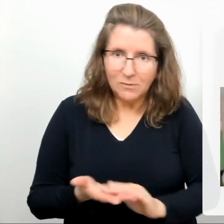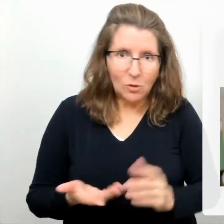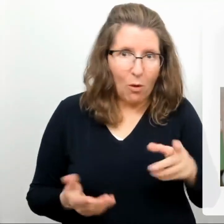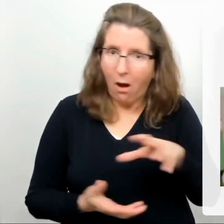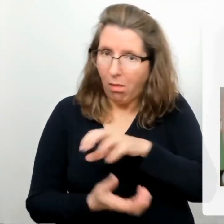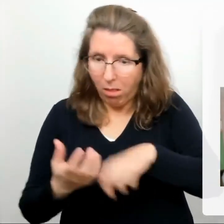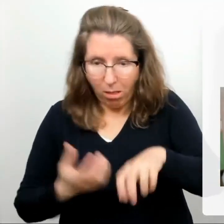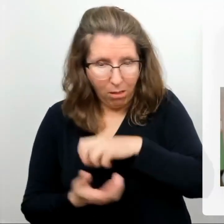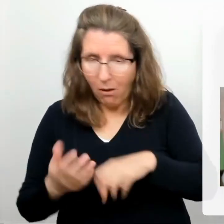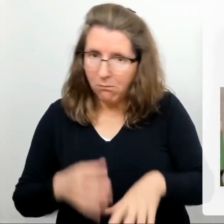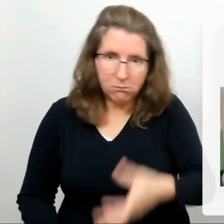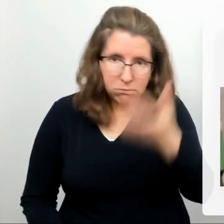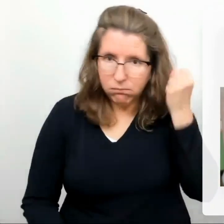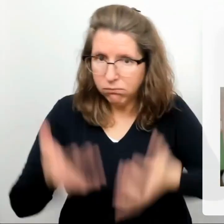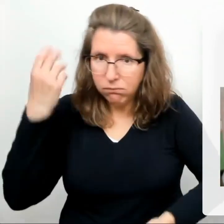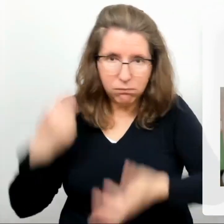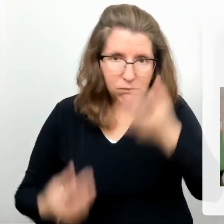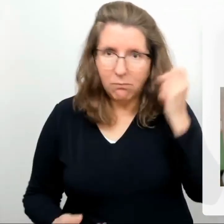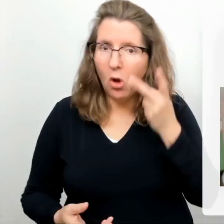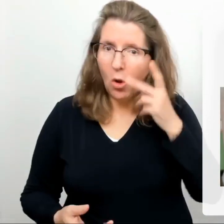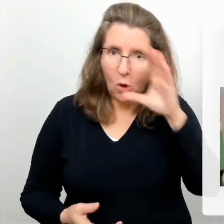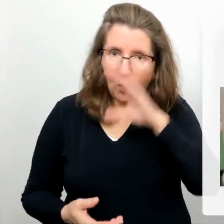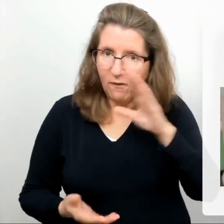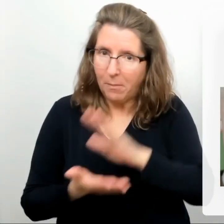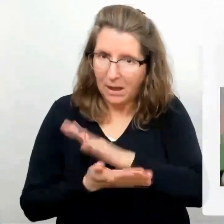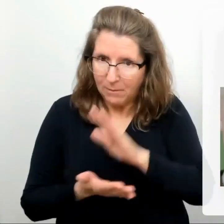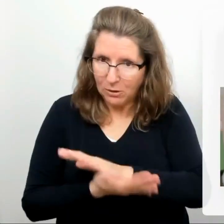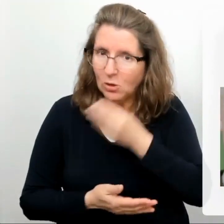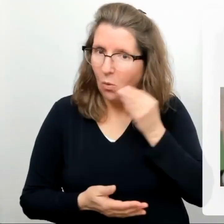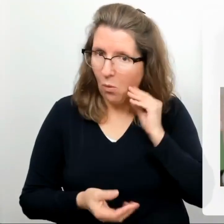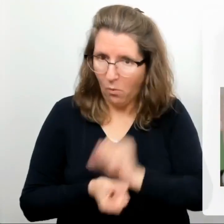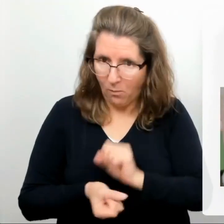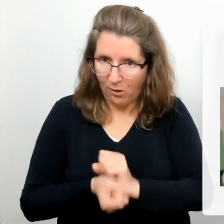He's disorganized and often can't find what he's looking for.